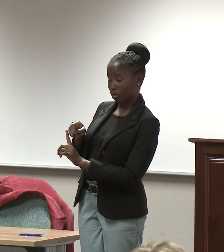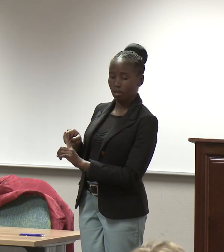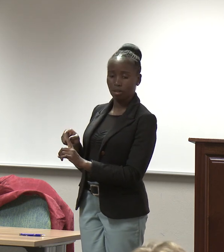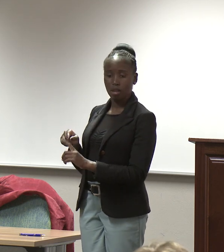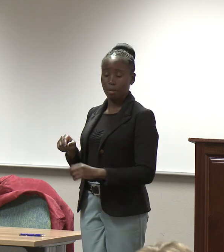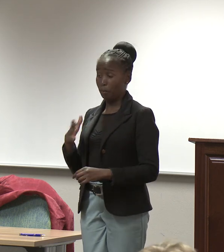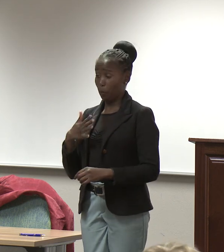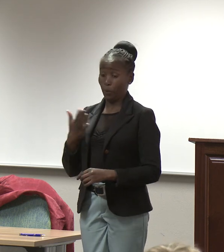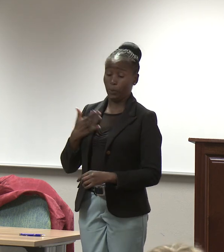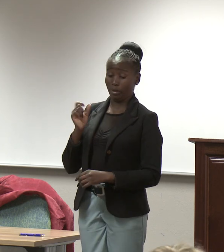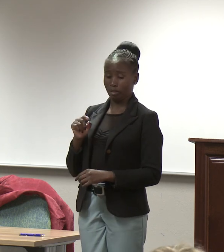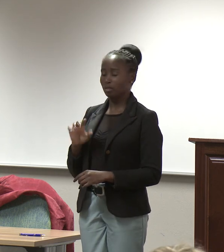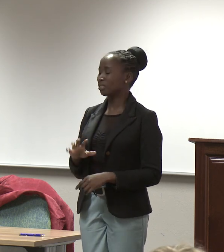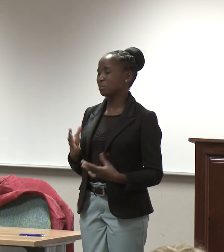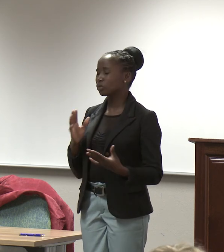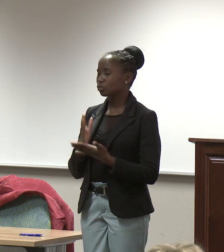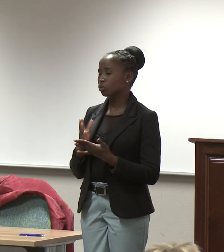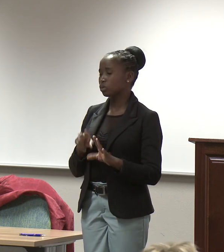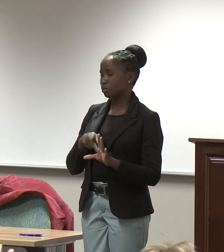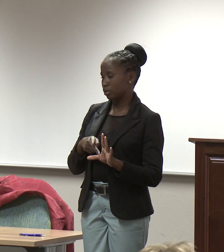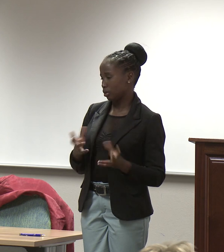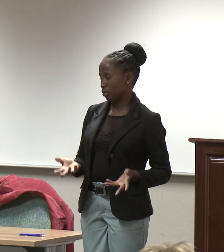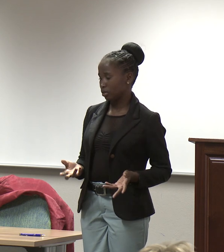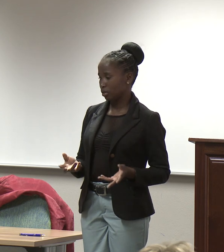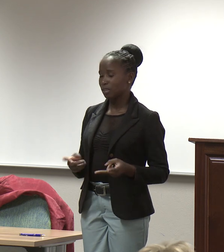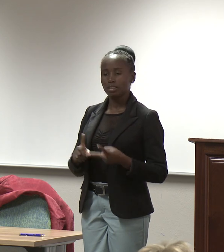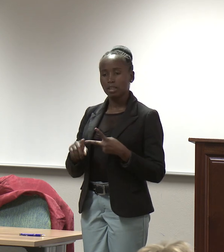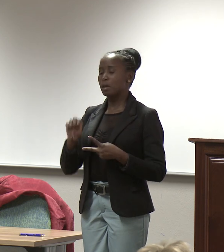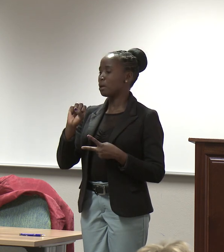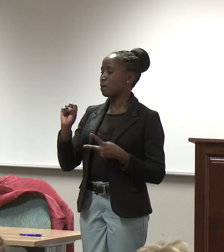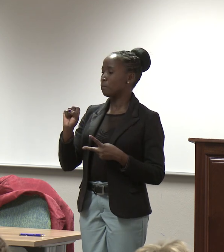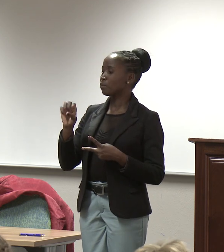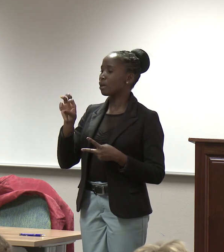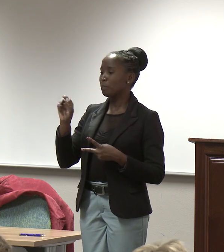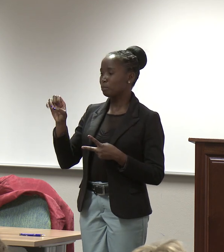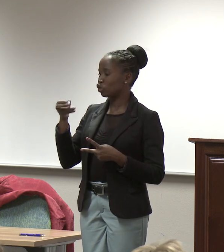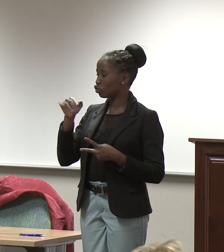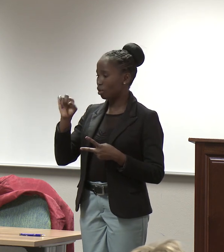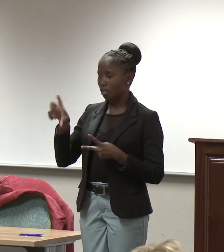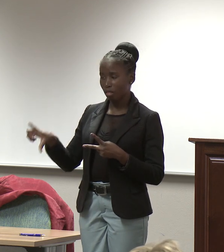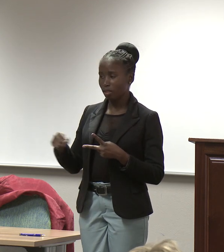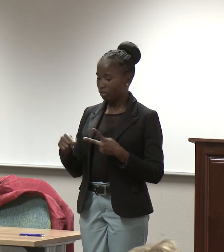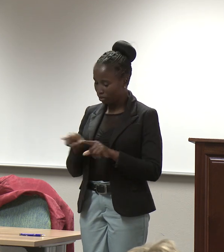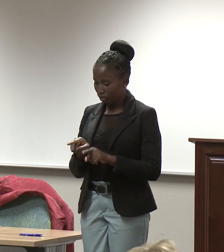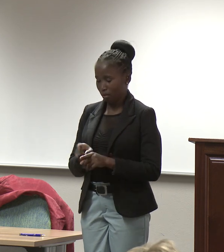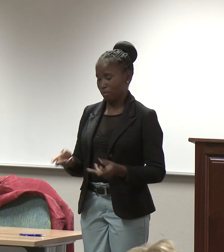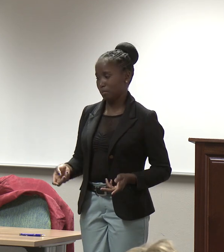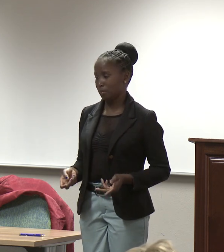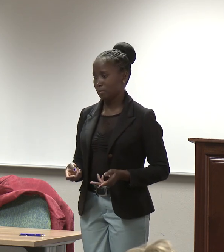system. Samora Machel was never a despot, but was one party system. And that's why they assassinated